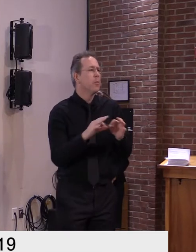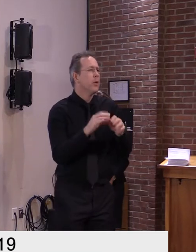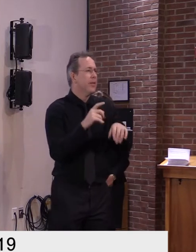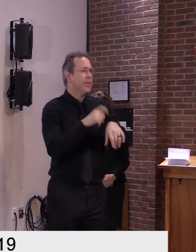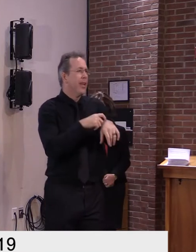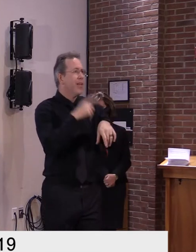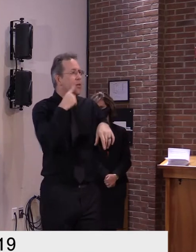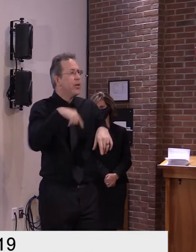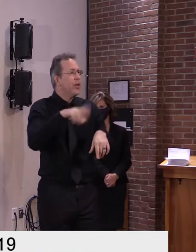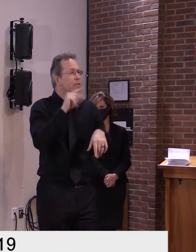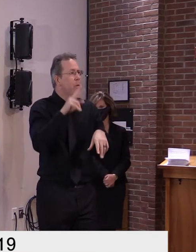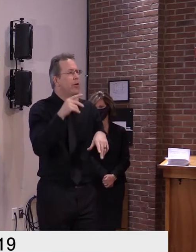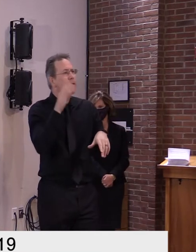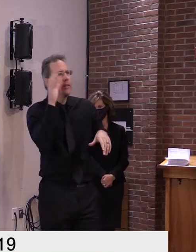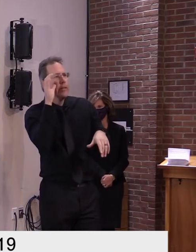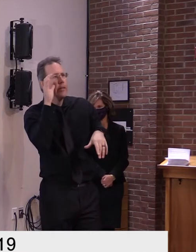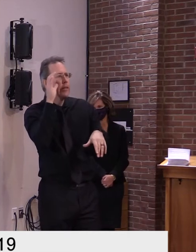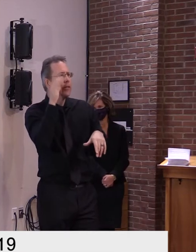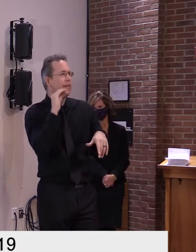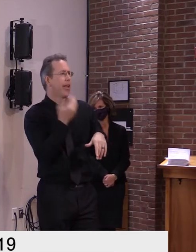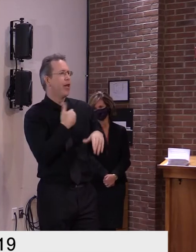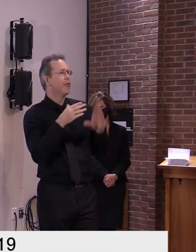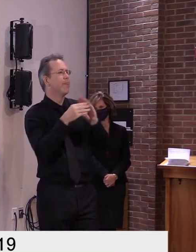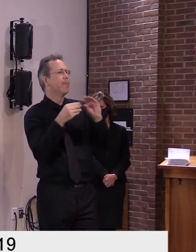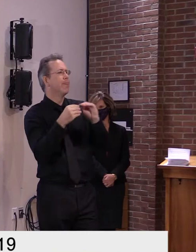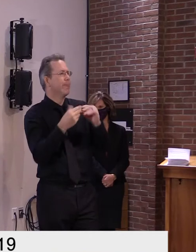talk about a lot at these press conferences.